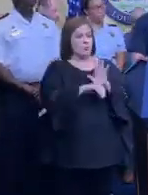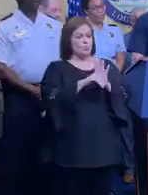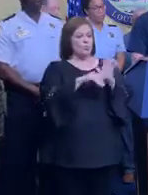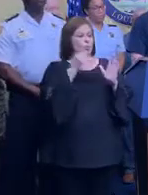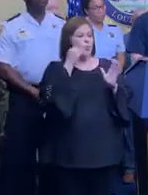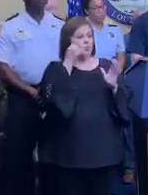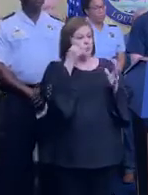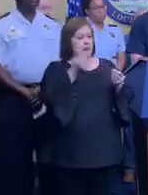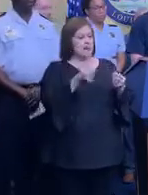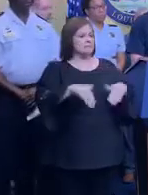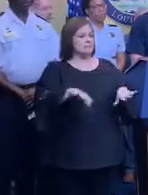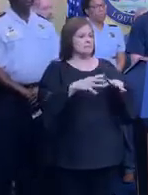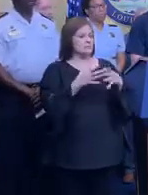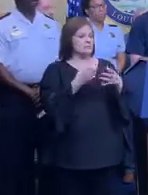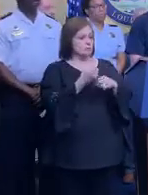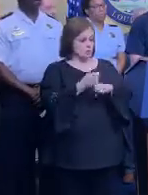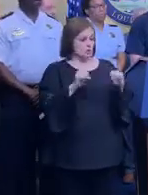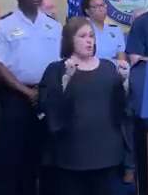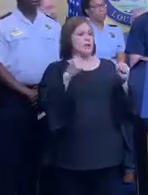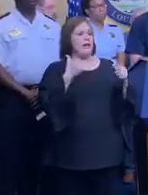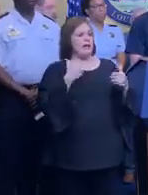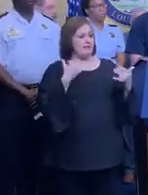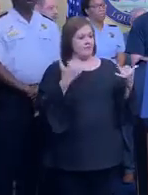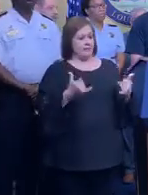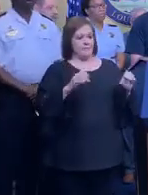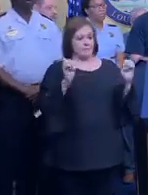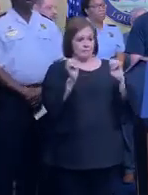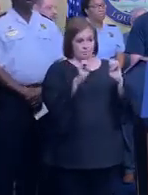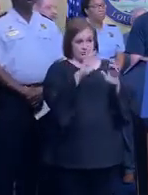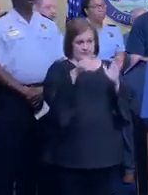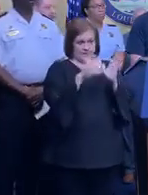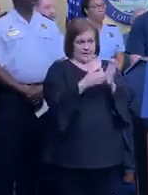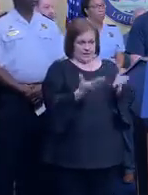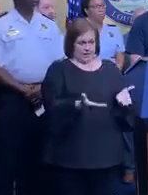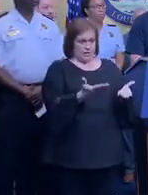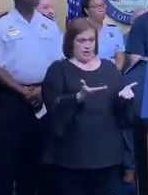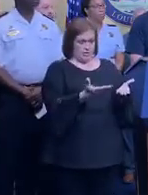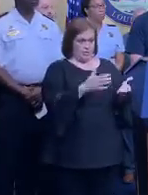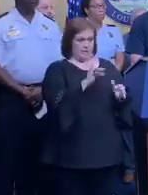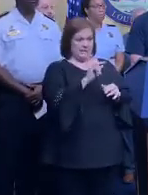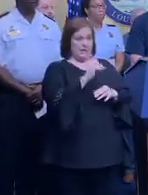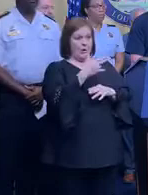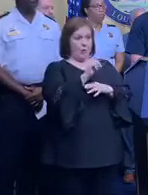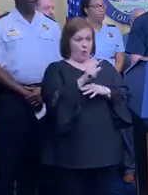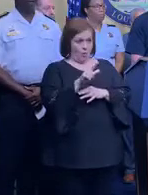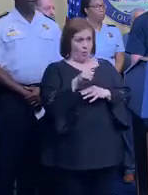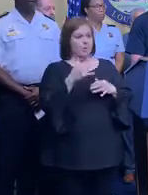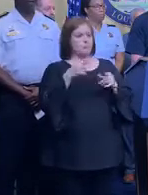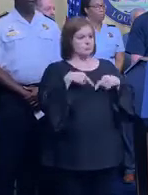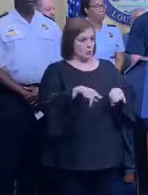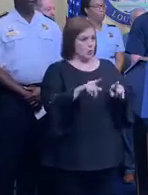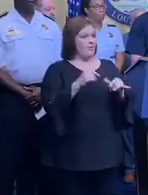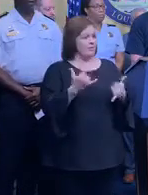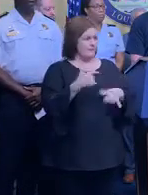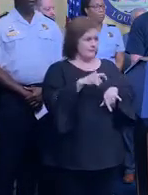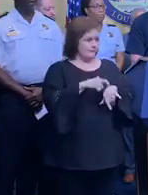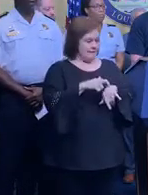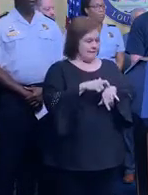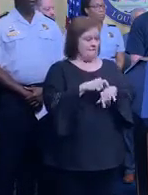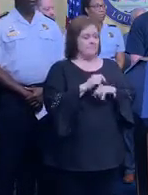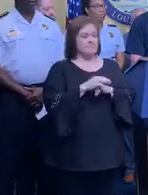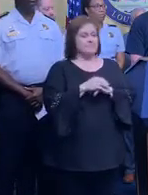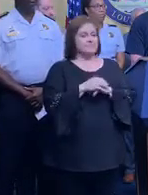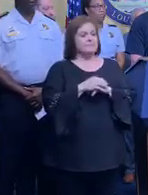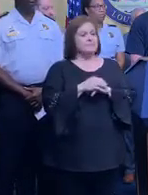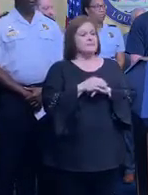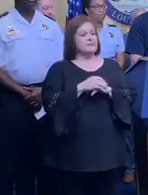of Homeland Security and Emergency Preparedness will have the city's Emergency Operations Center here at City Hall activated through the duration of this tropical system.